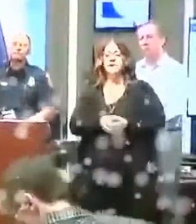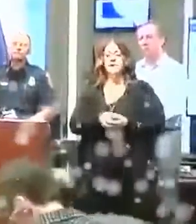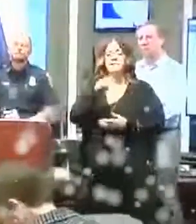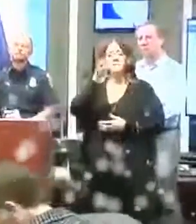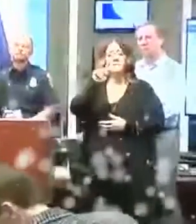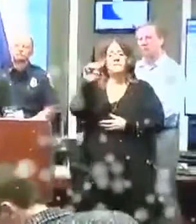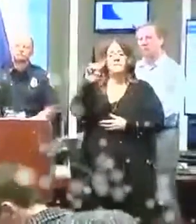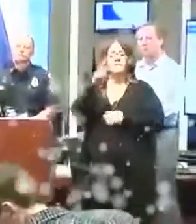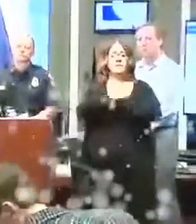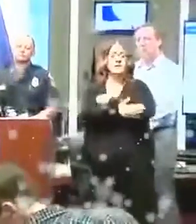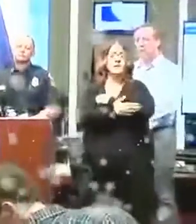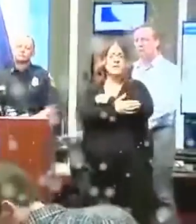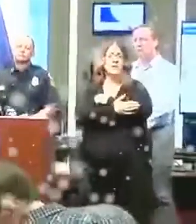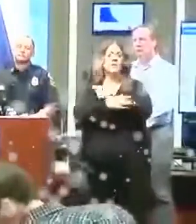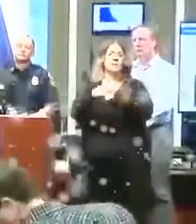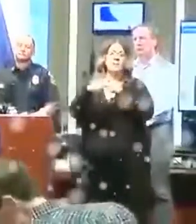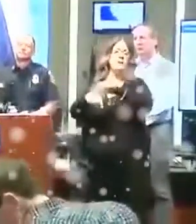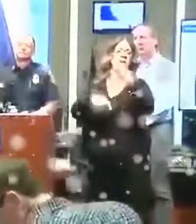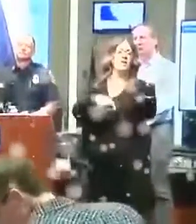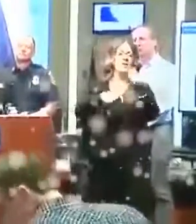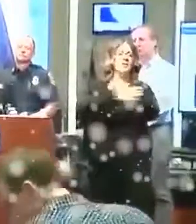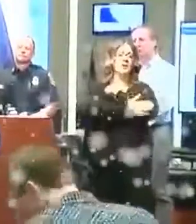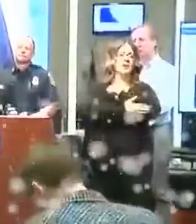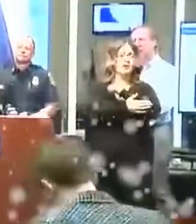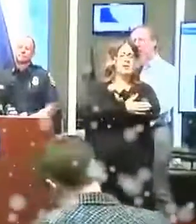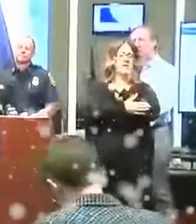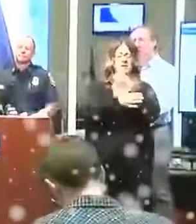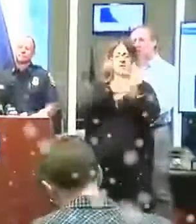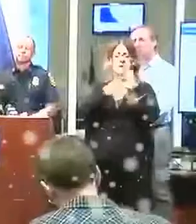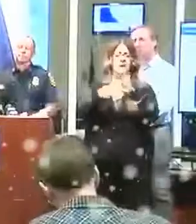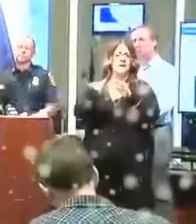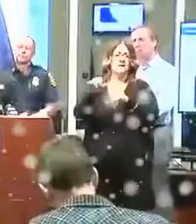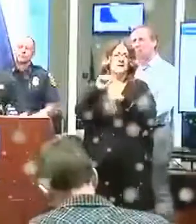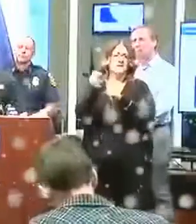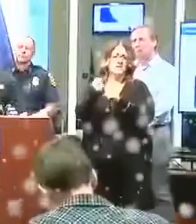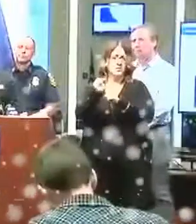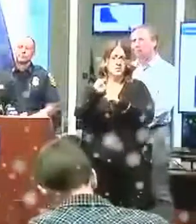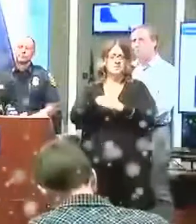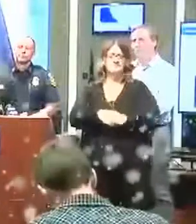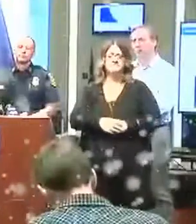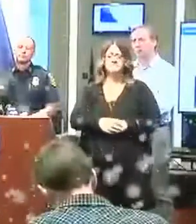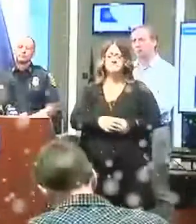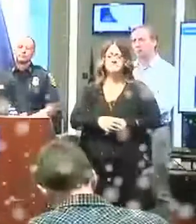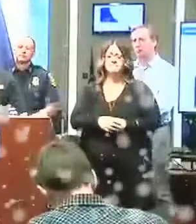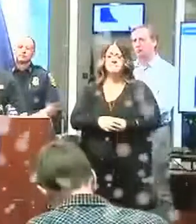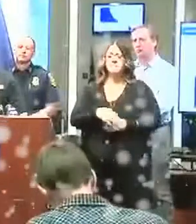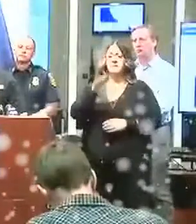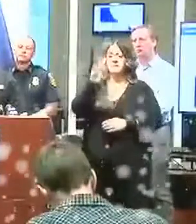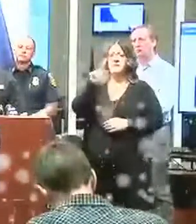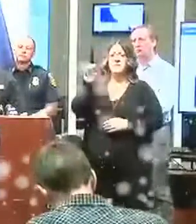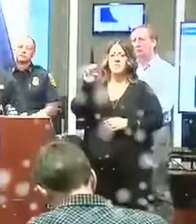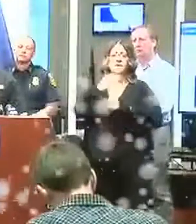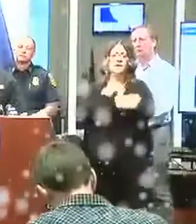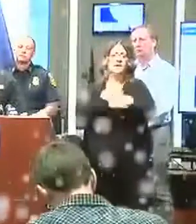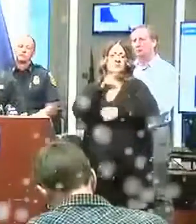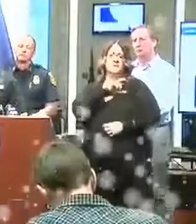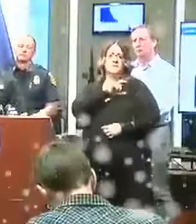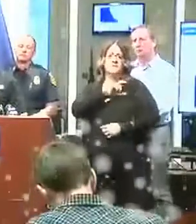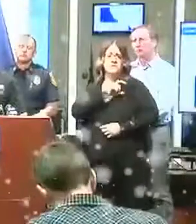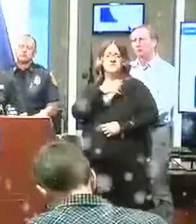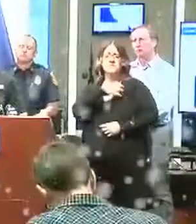Butte County and the surrounding counties during this situation. Again, the Butte County Sheriff has, and the